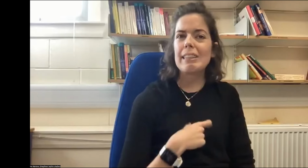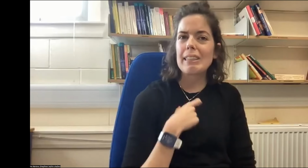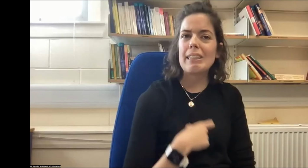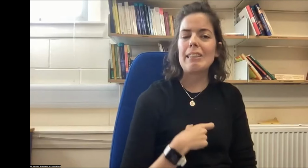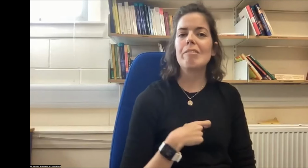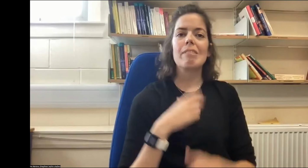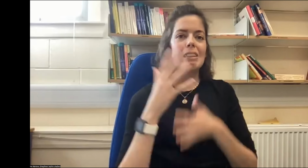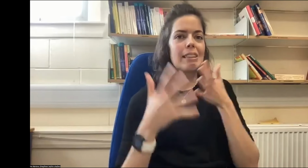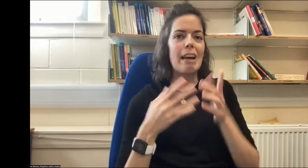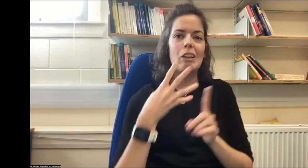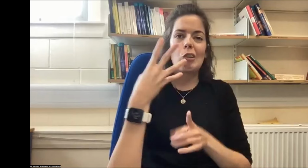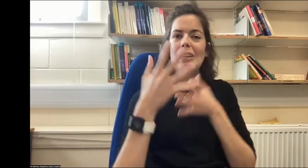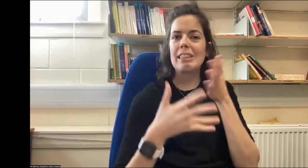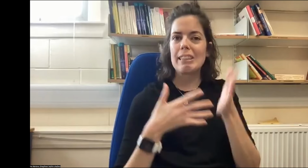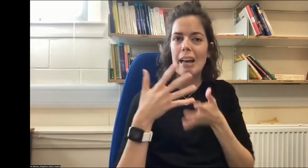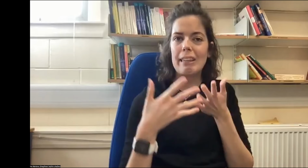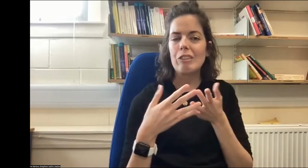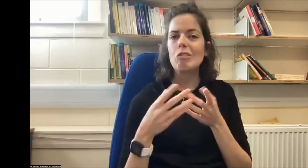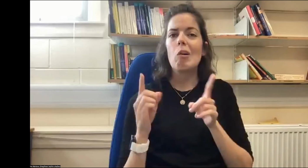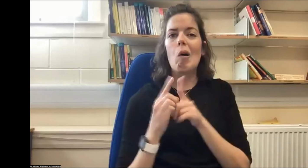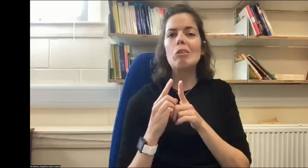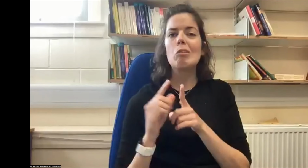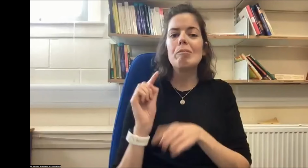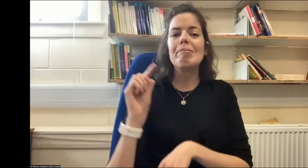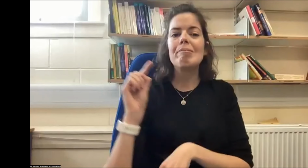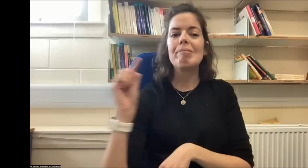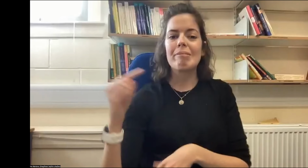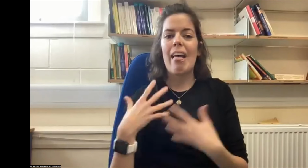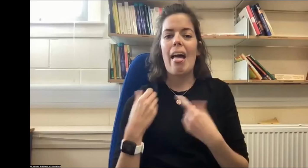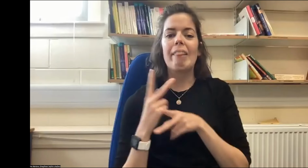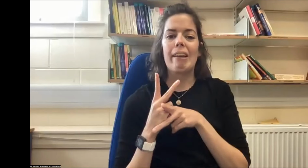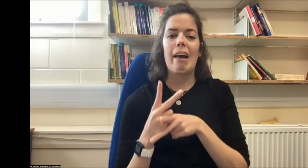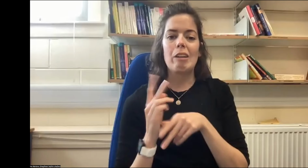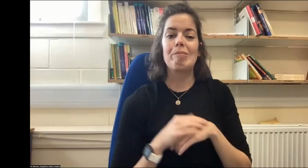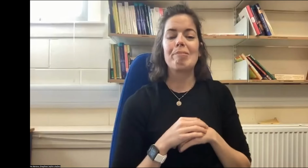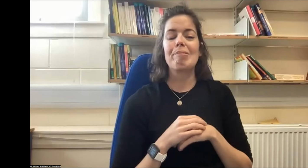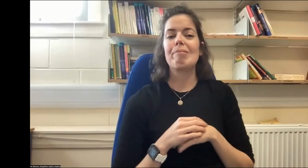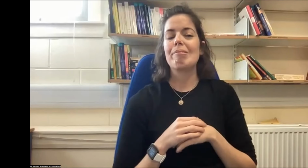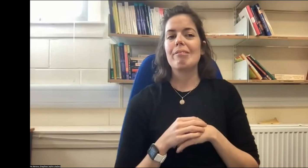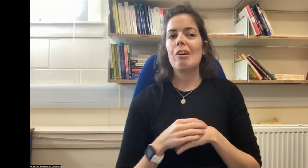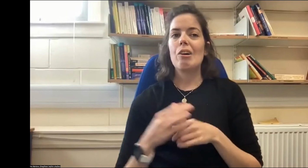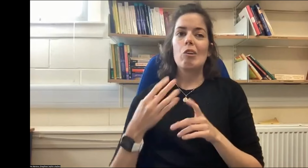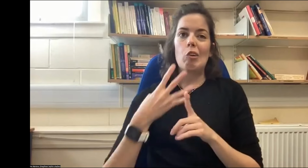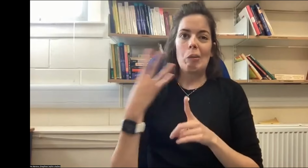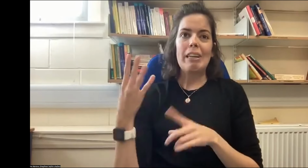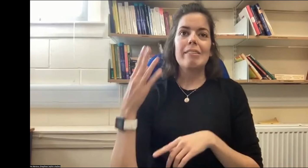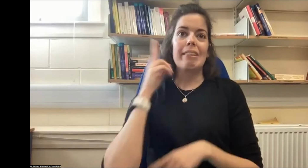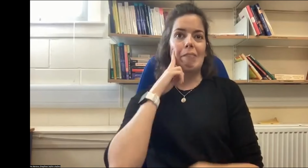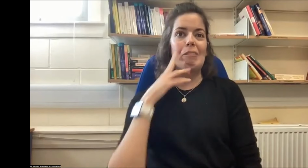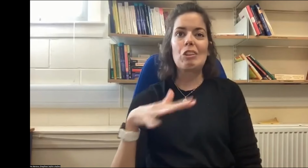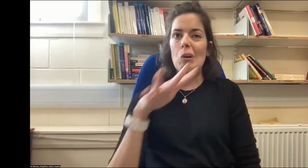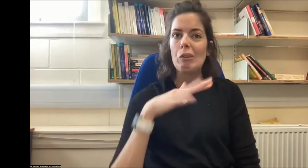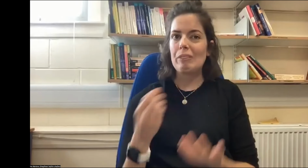So there are publications within deaf studies around sign language, around deaf geographies,